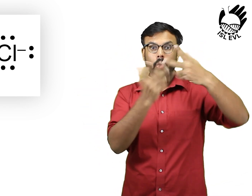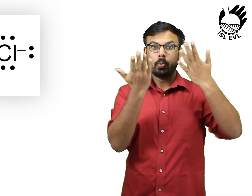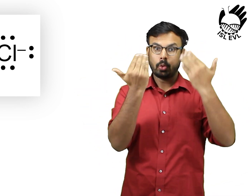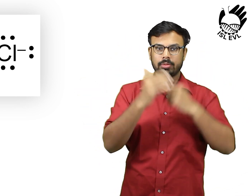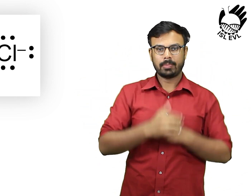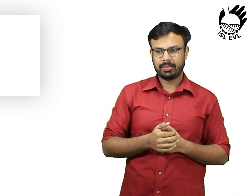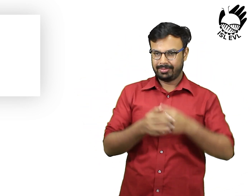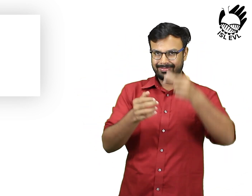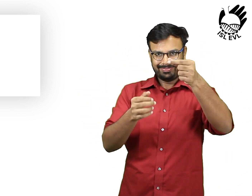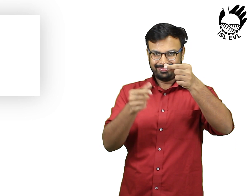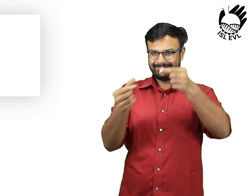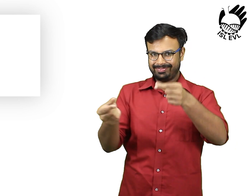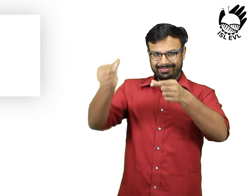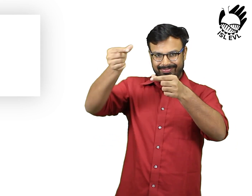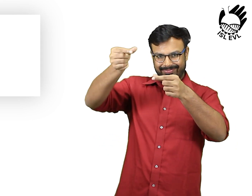To the second half of the mixture,